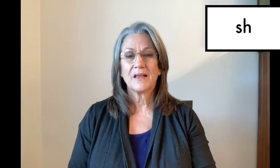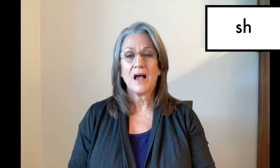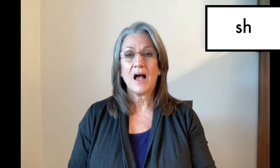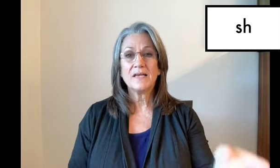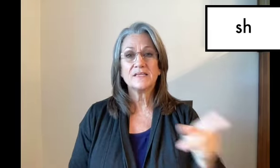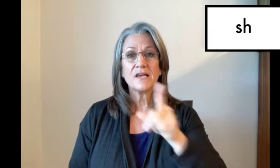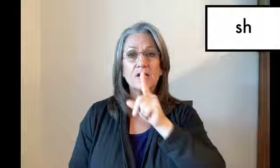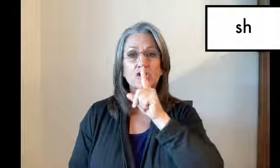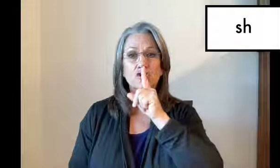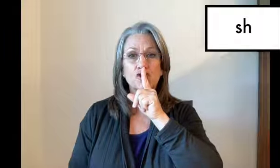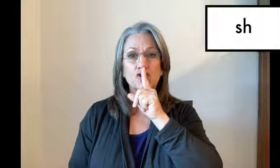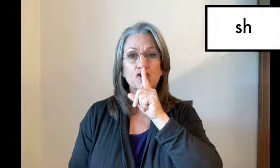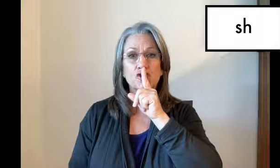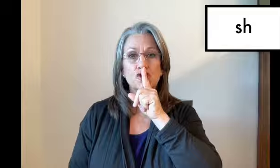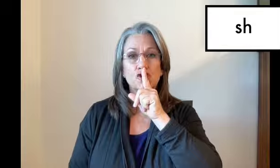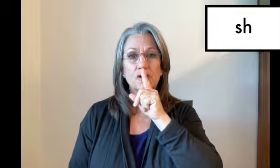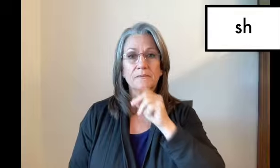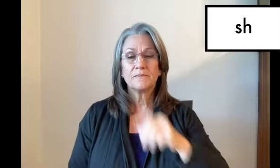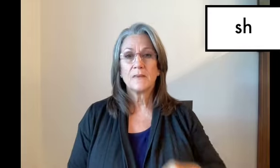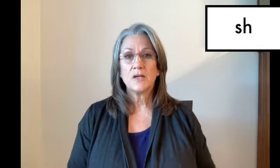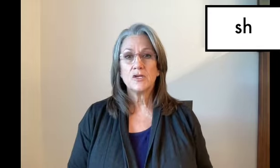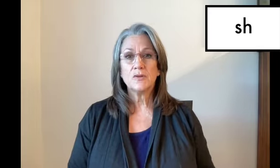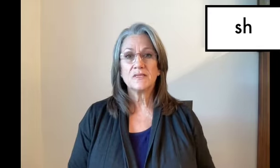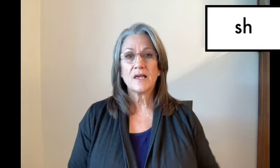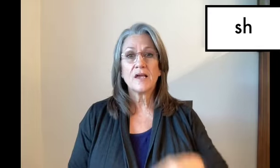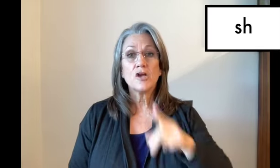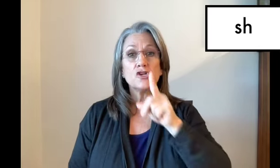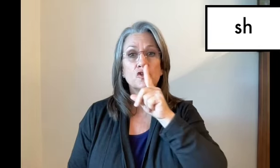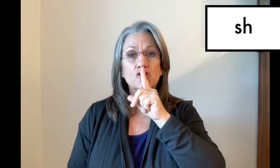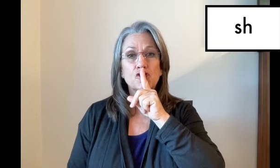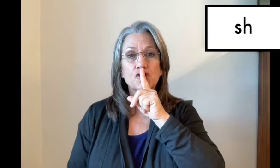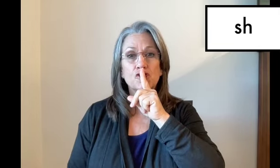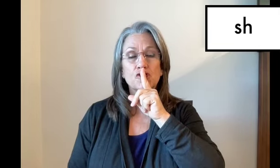I say sh. You say shh.